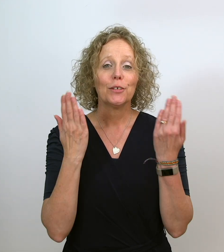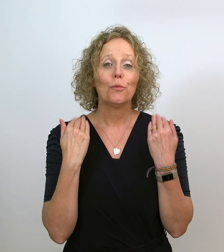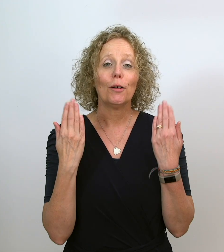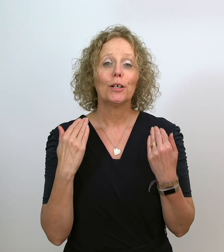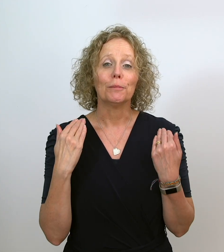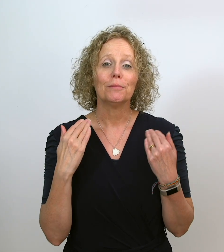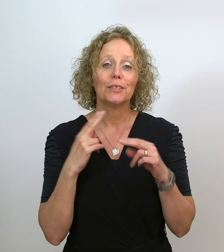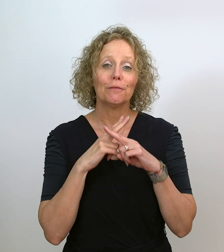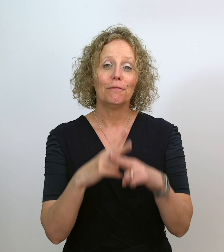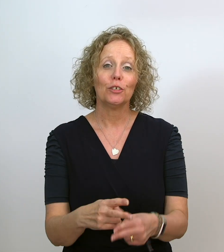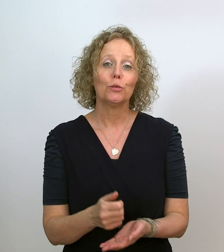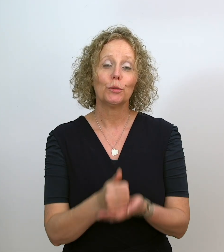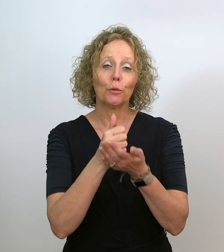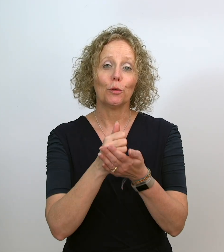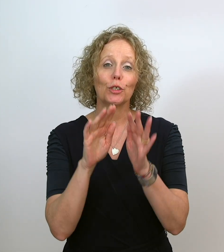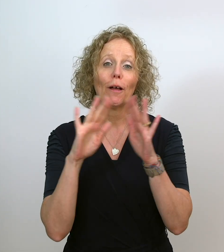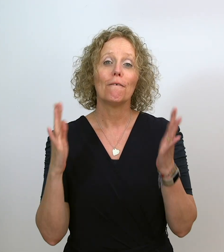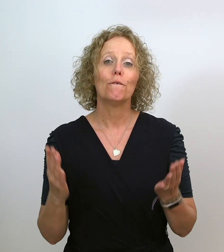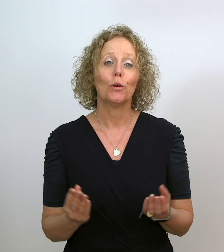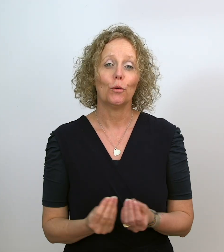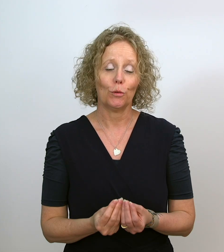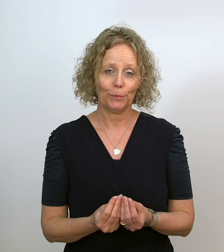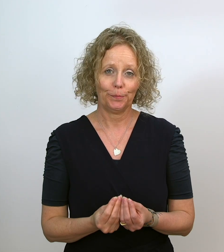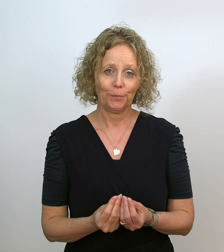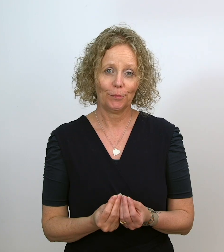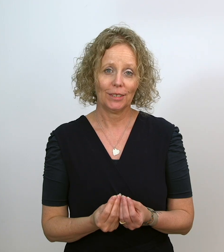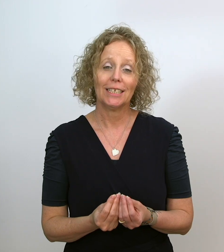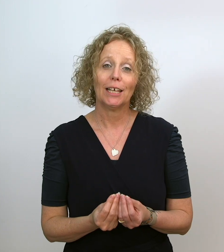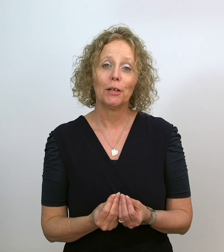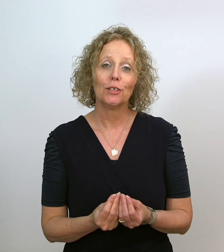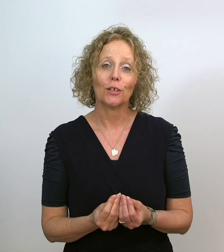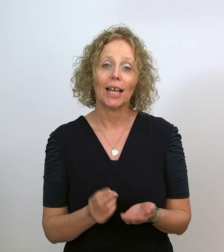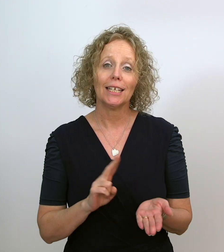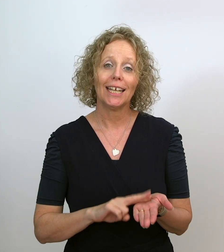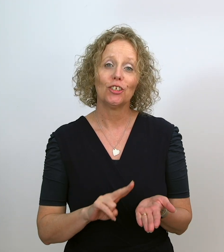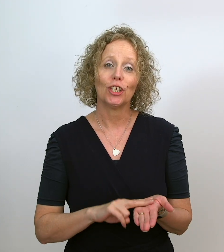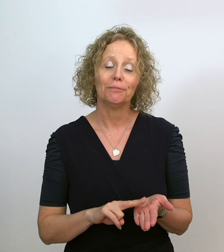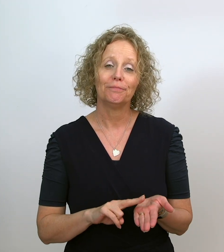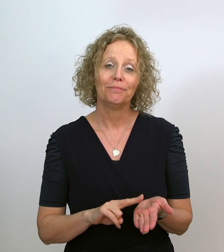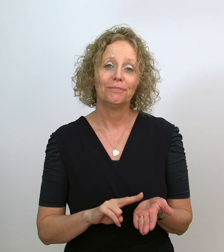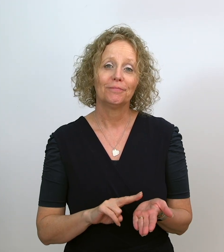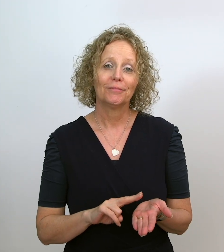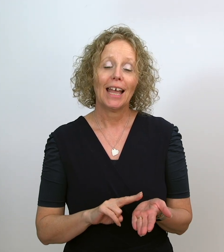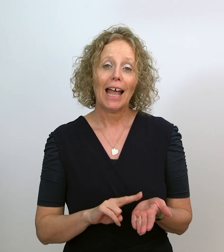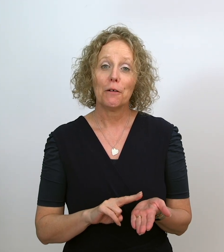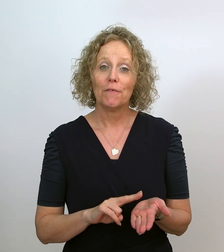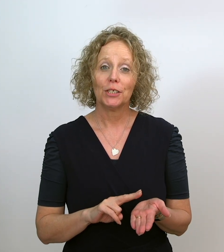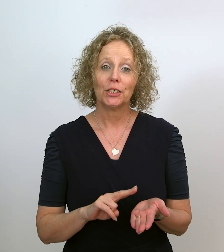and welcome to Visual Support for All. Today we're going to look at nature. Our first